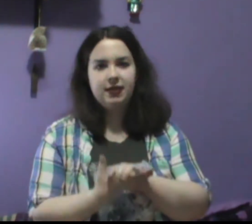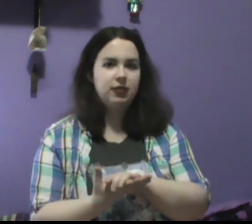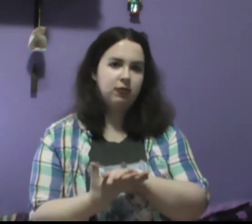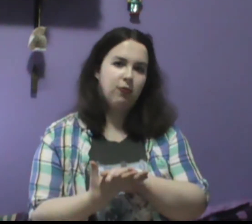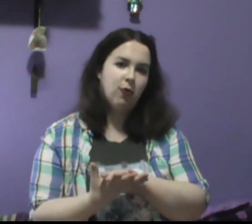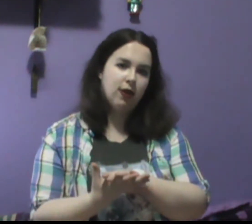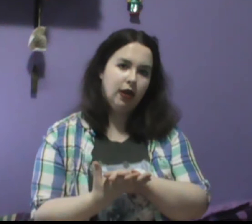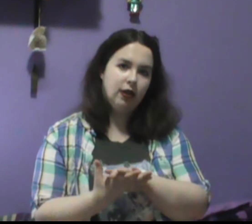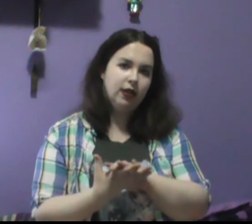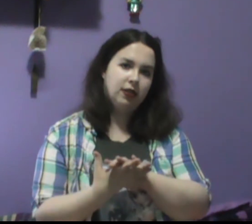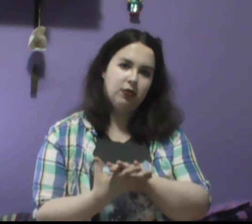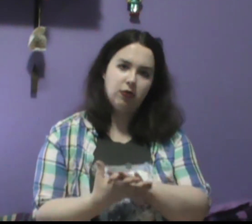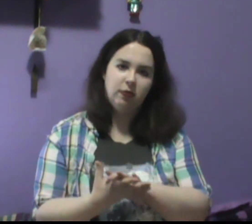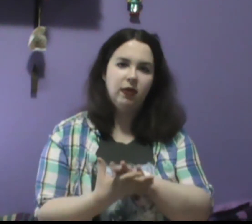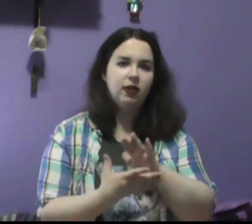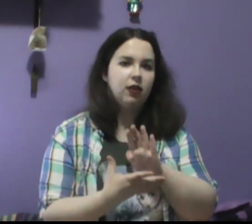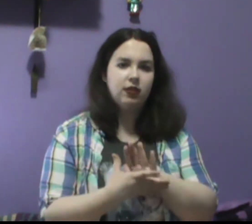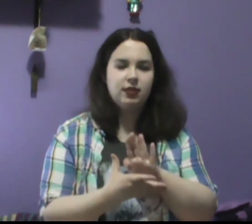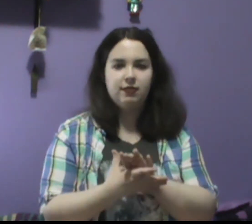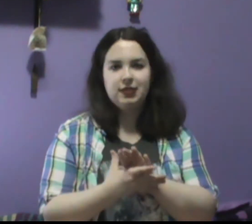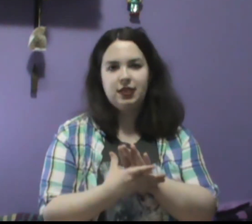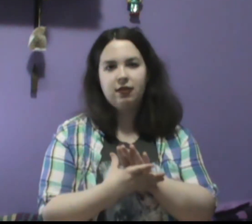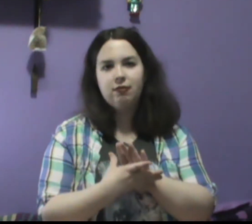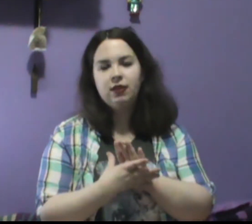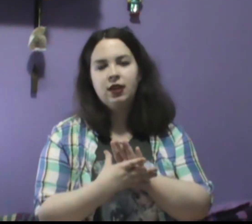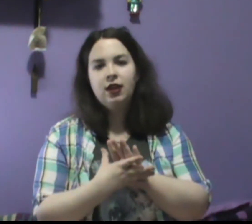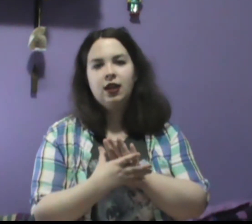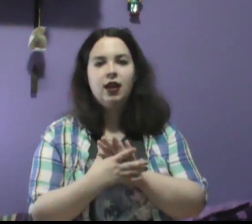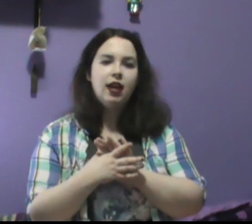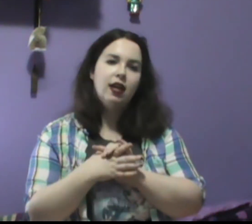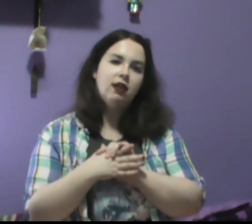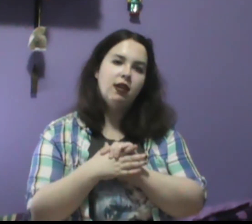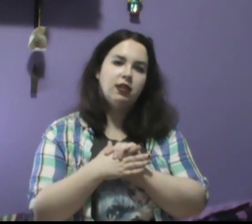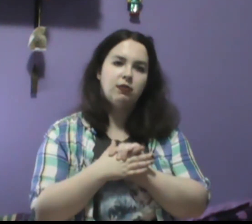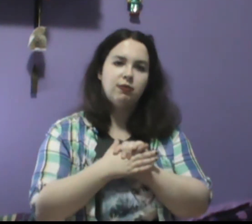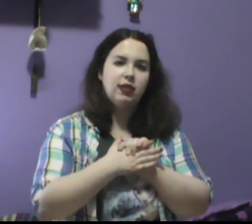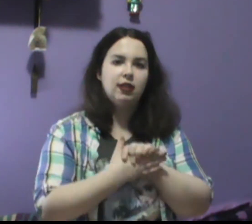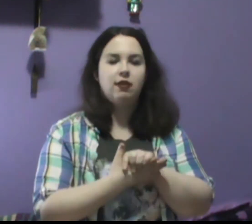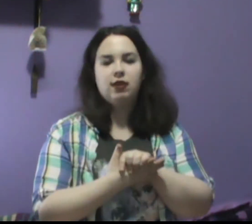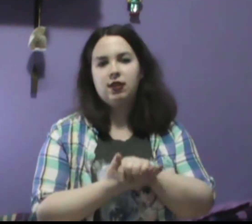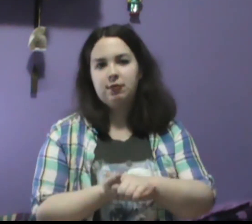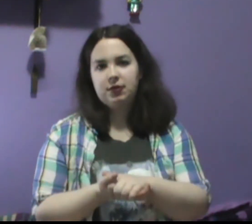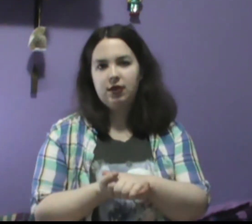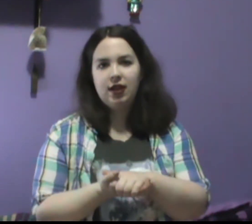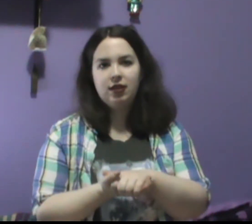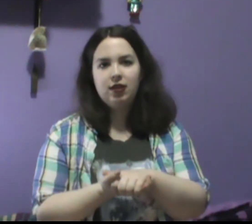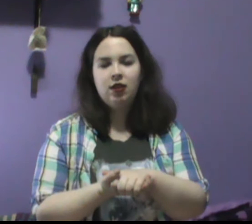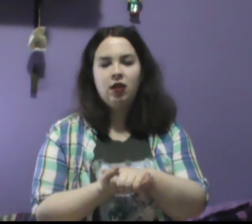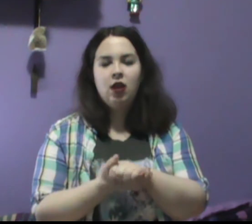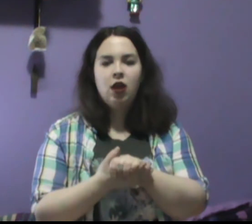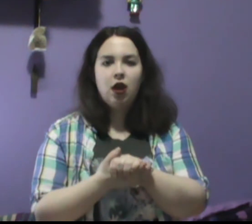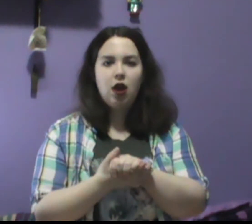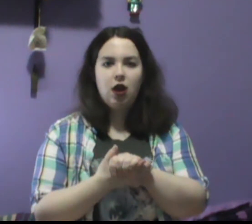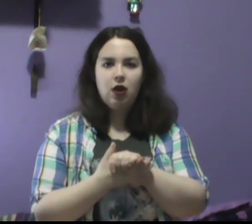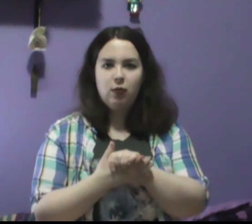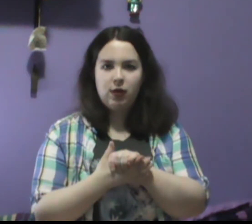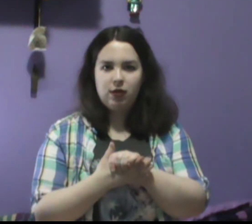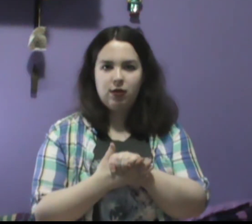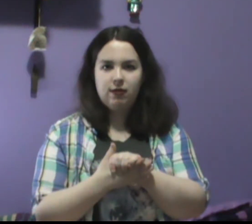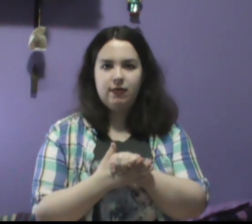this warrior and this trooper and all this different stuff. And I just really loved how the episode ended with her